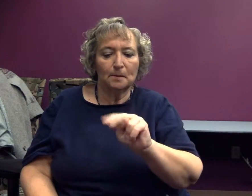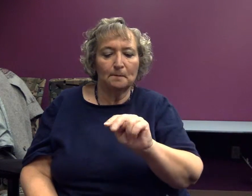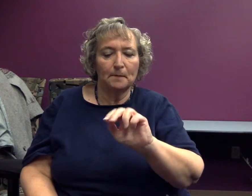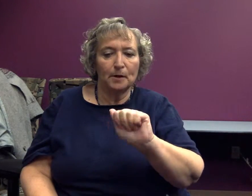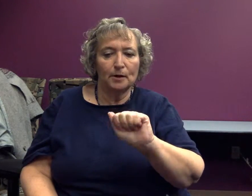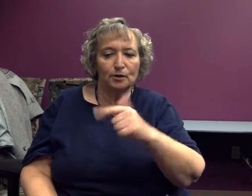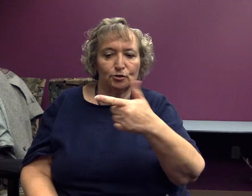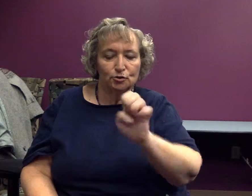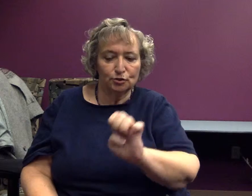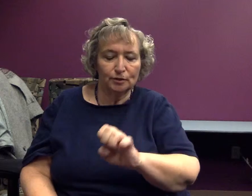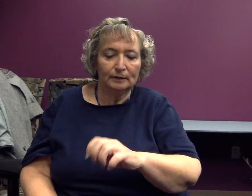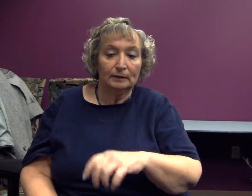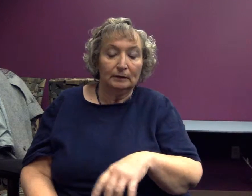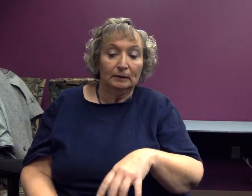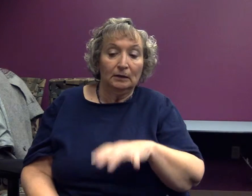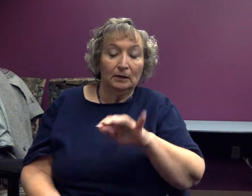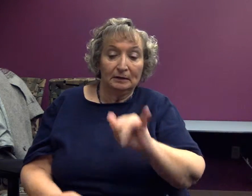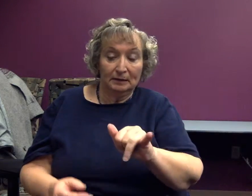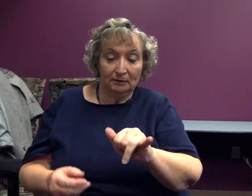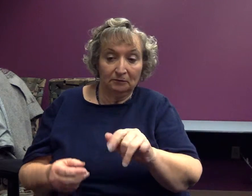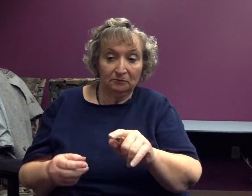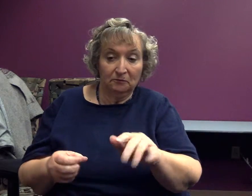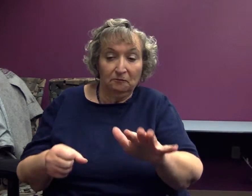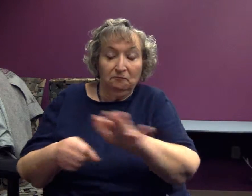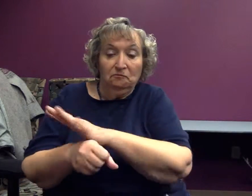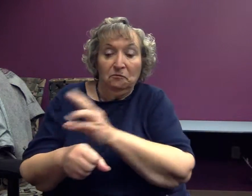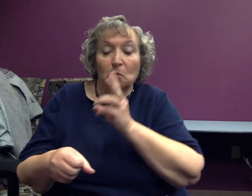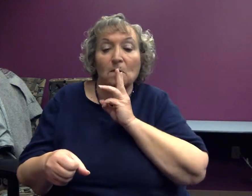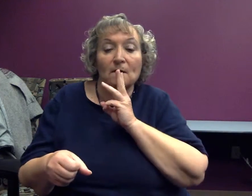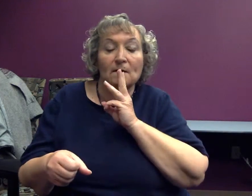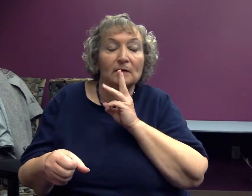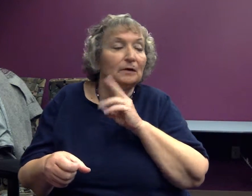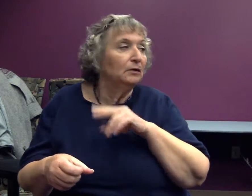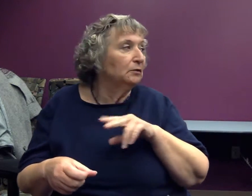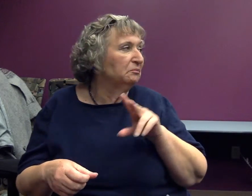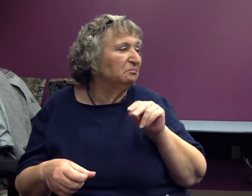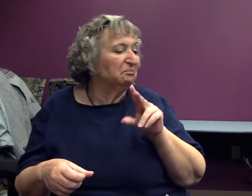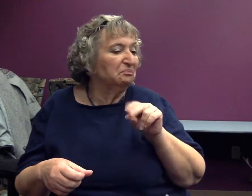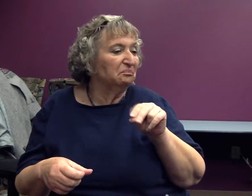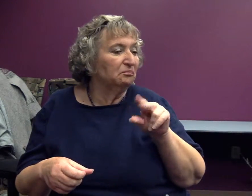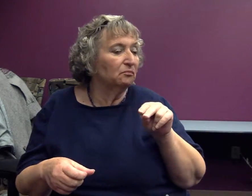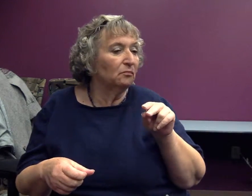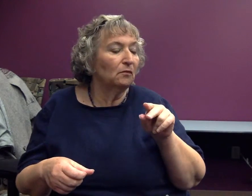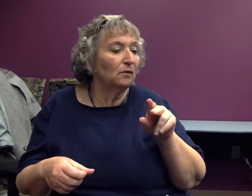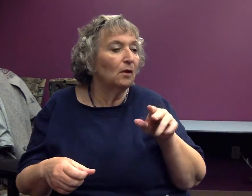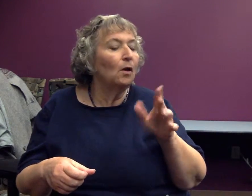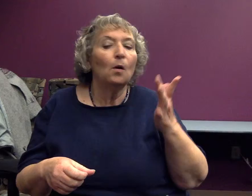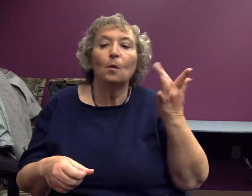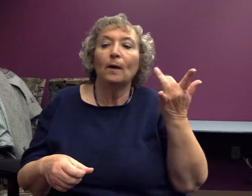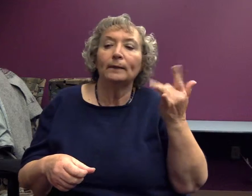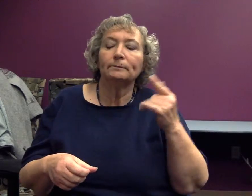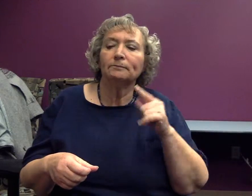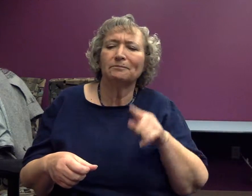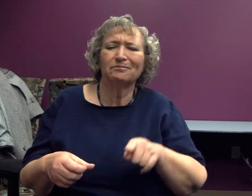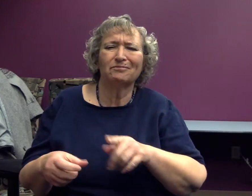Caleb? Why not? Because there's no water in it. Not much water. How could I saturate the